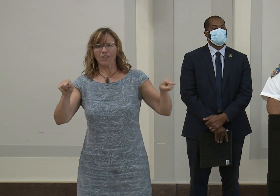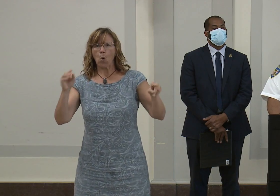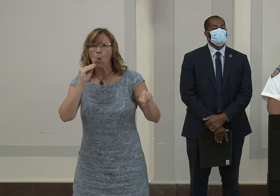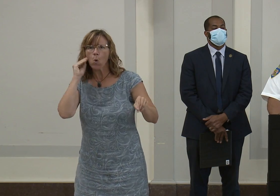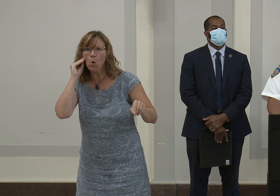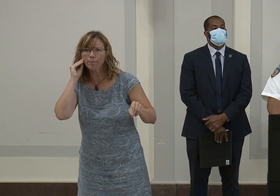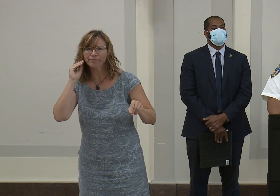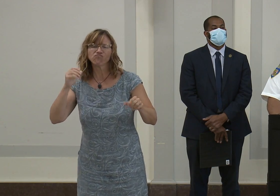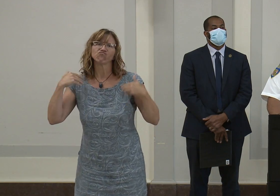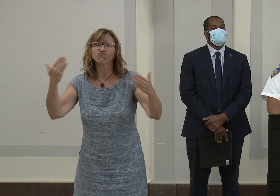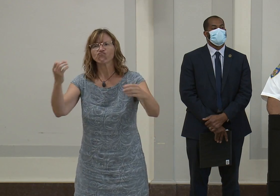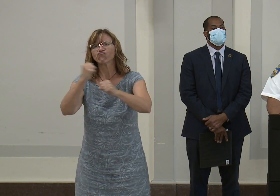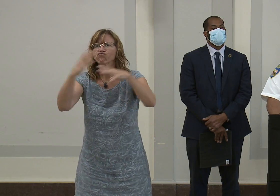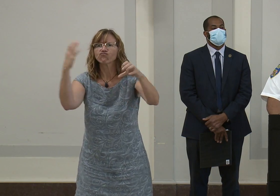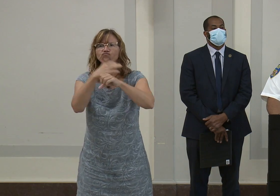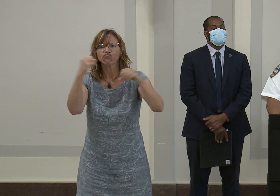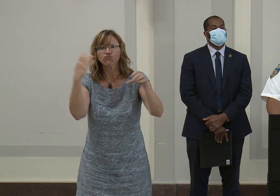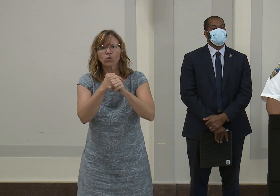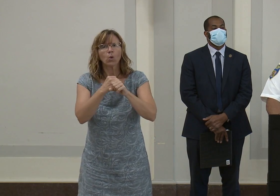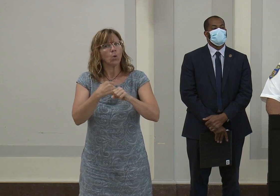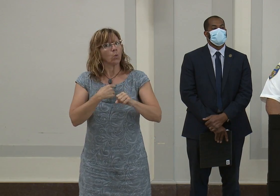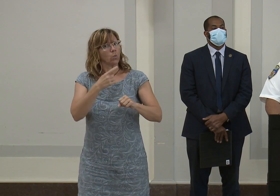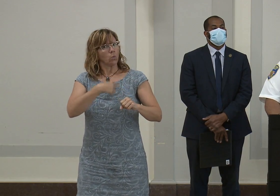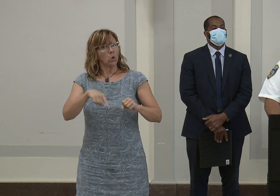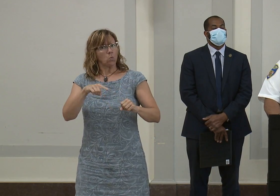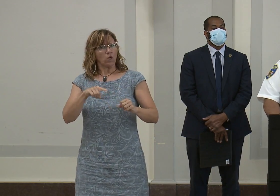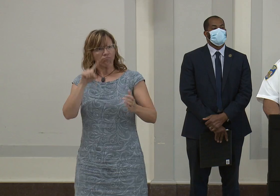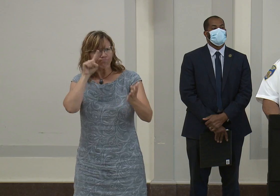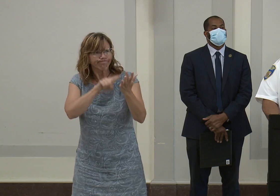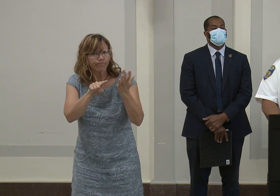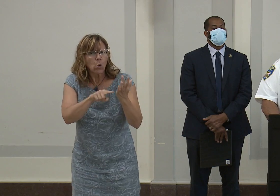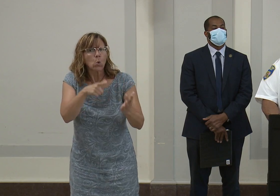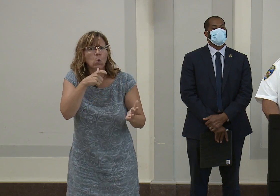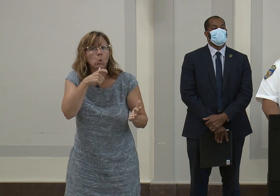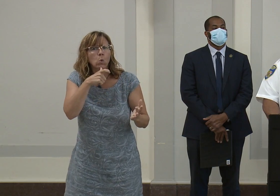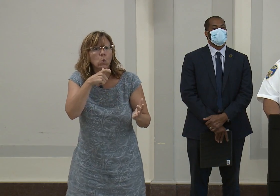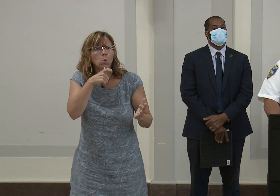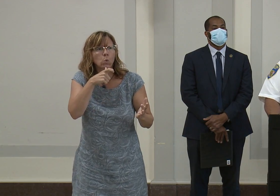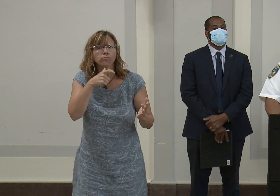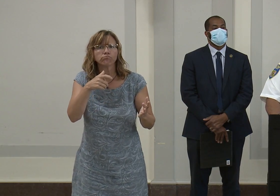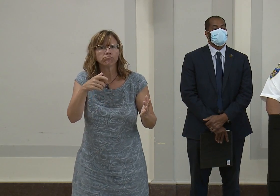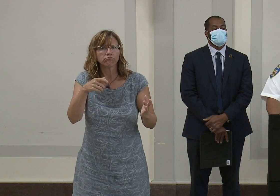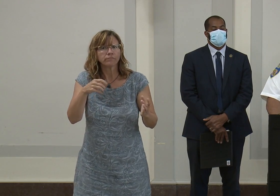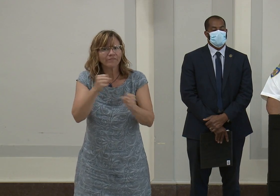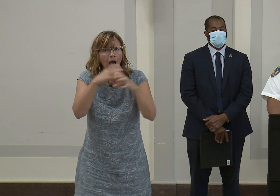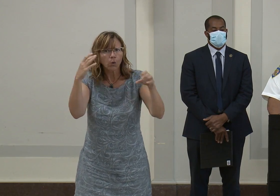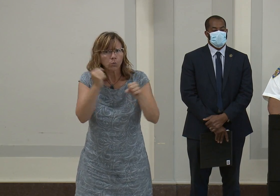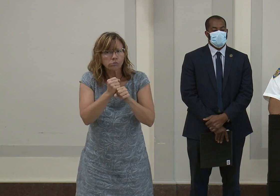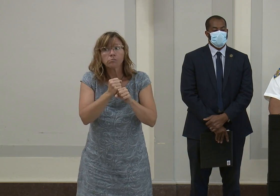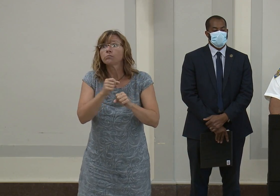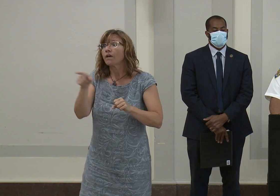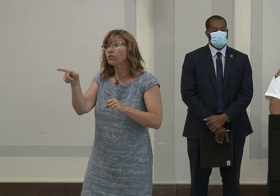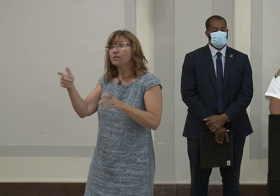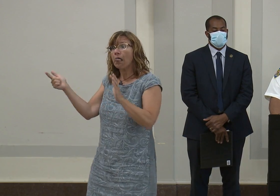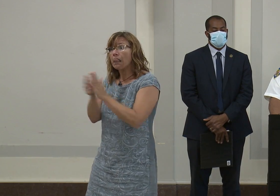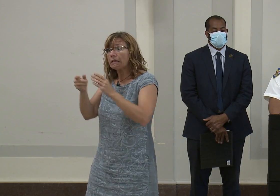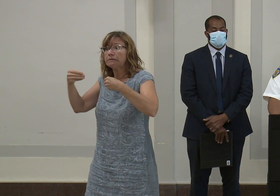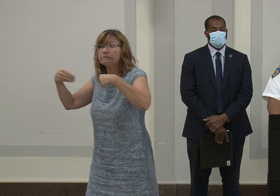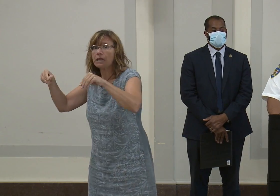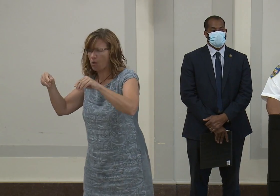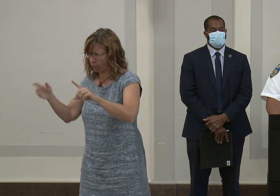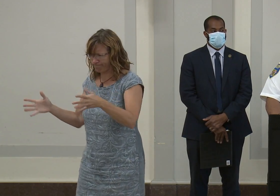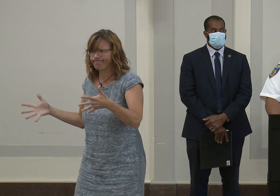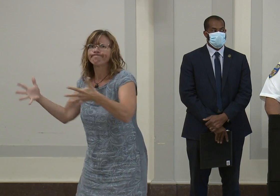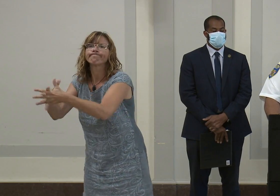also examining locations and searching for illegal sales and distribution of fireworks. In addition, we will be